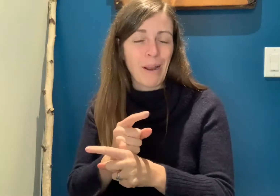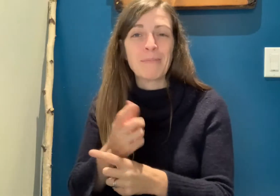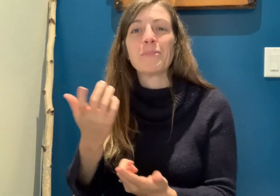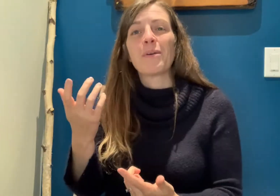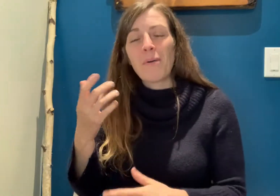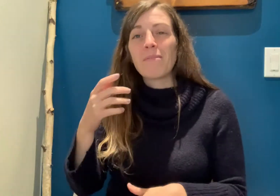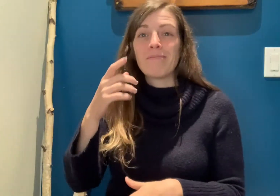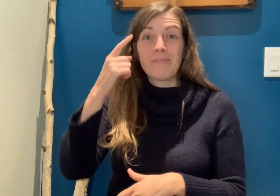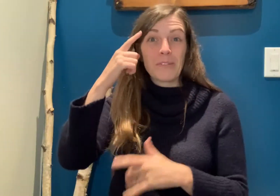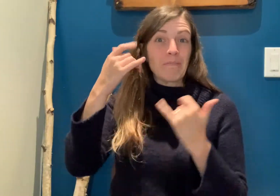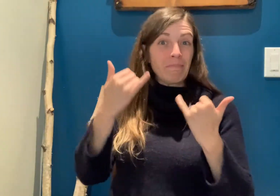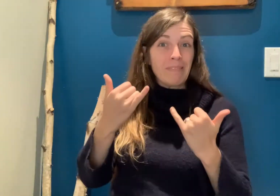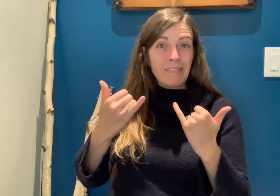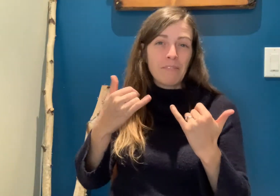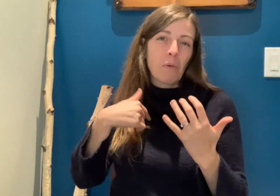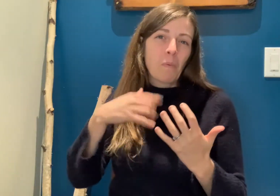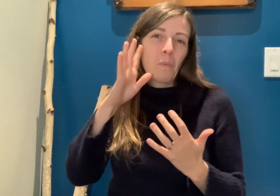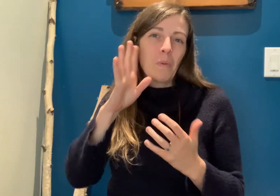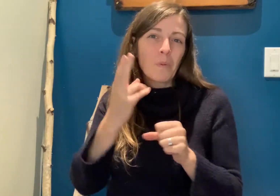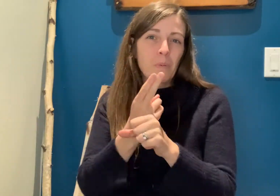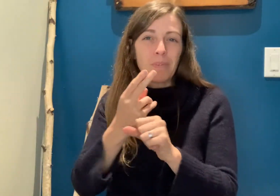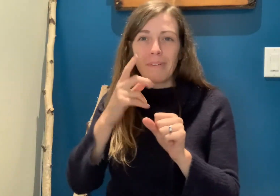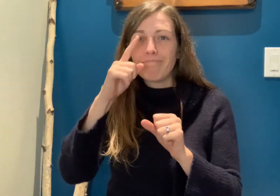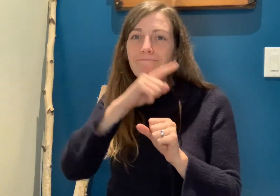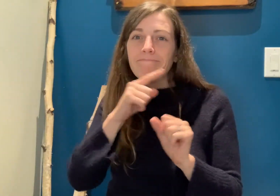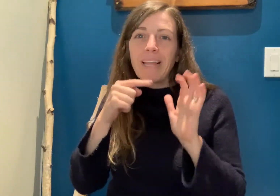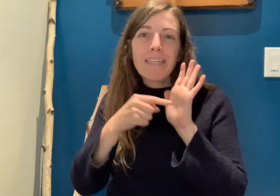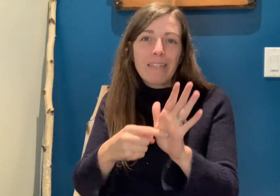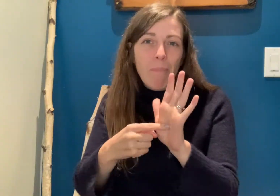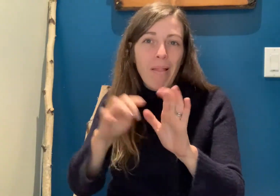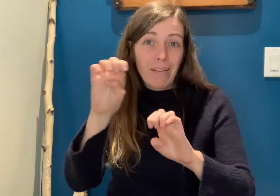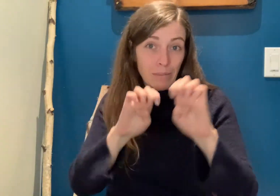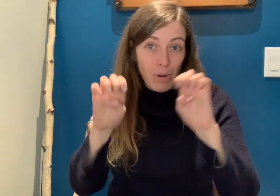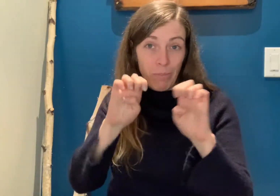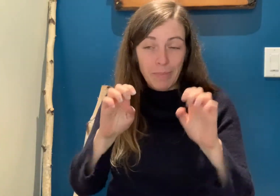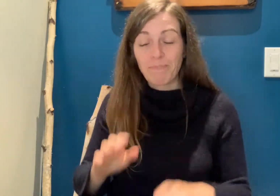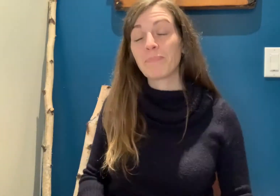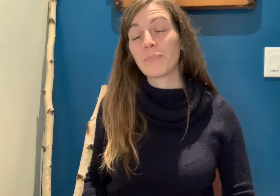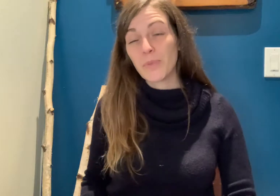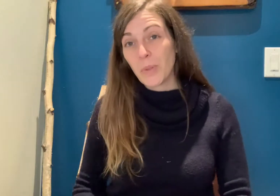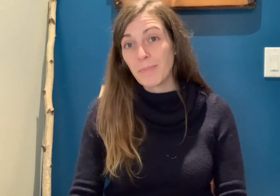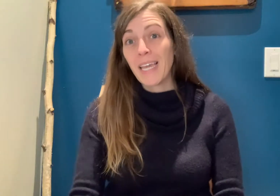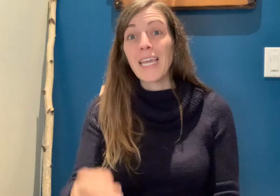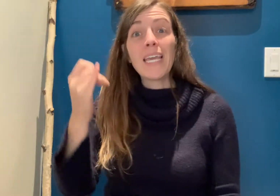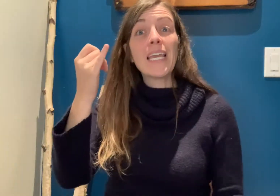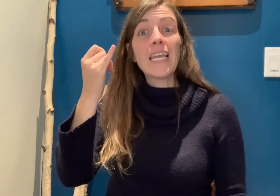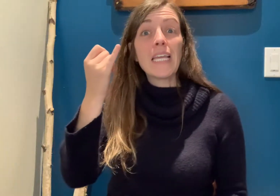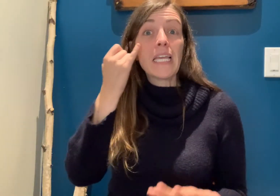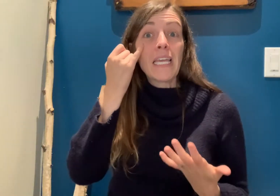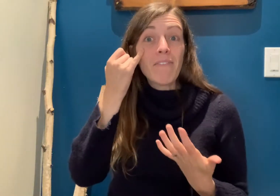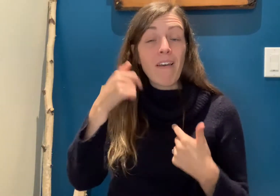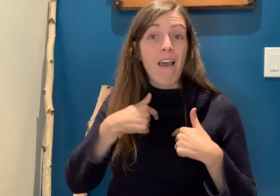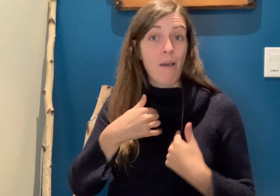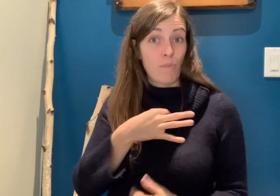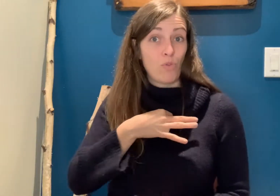So as we're analyzing data, which is the larger goal, I'm going to give you an example here